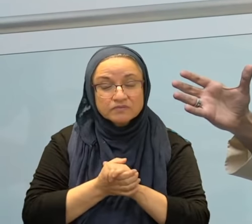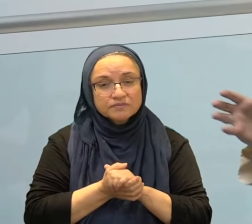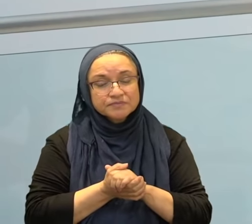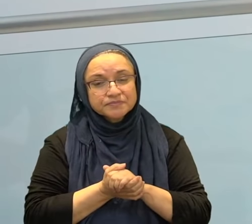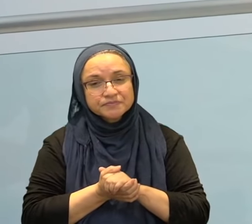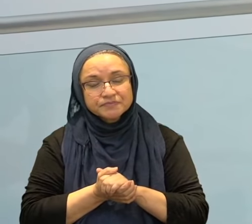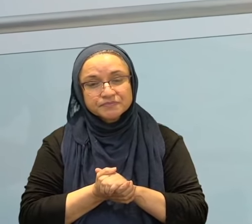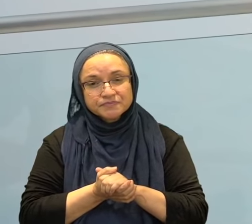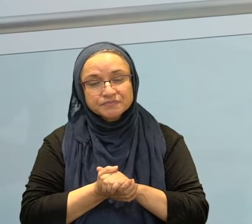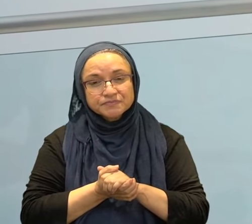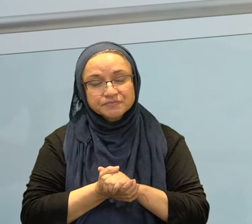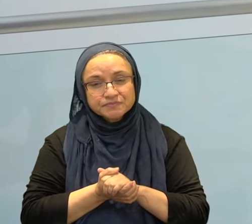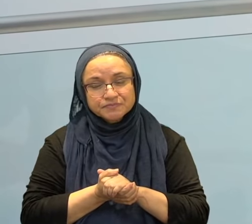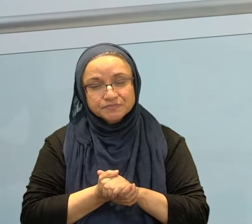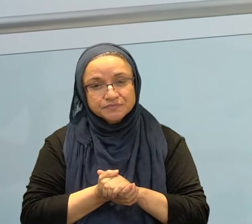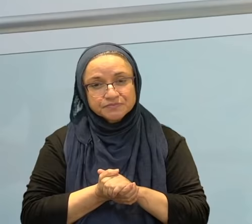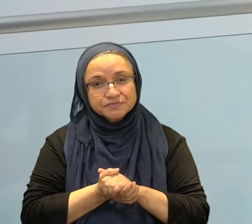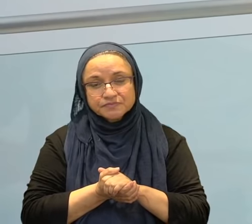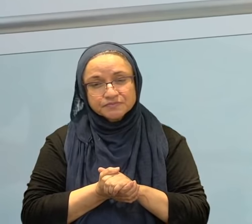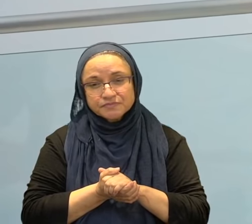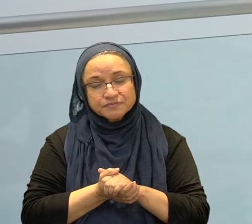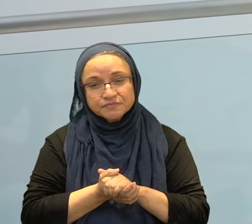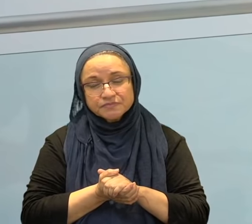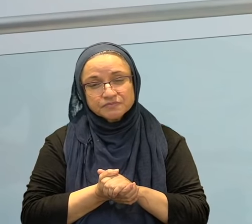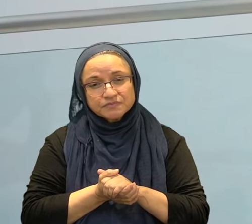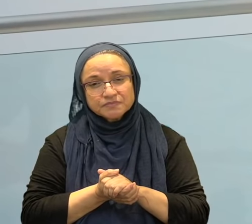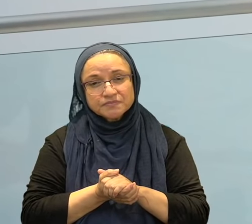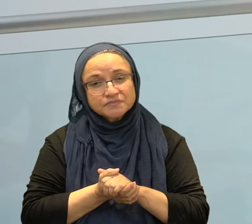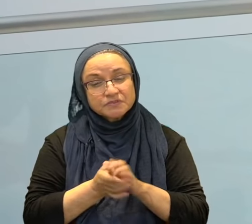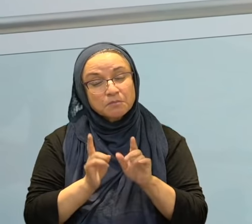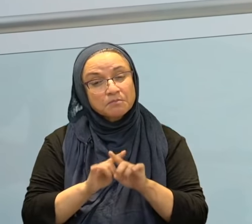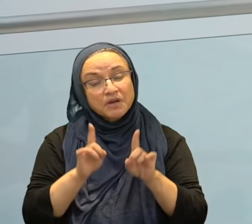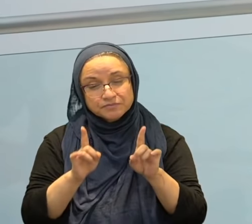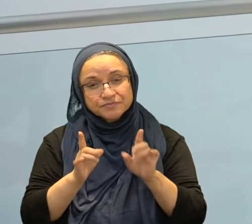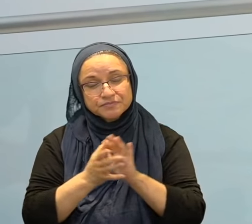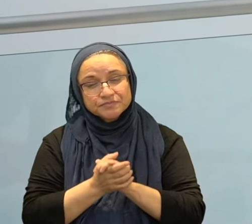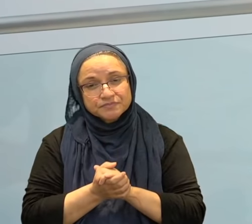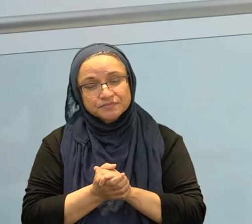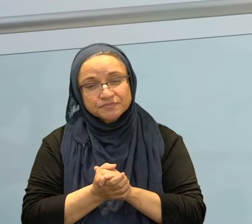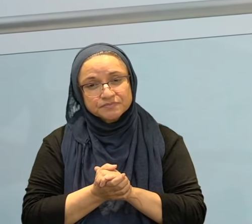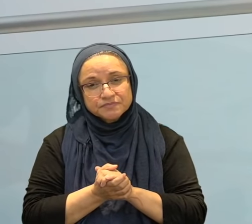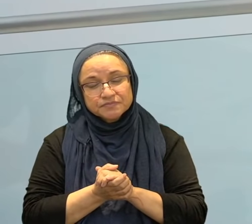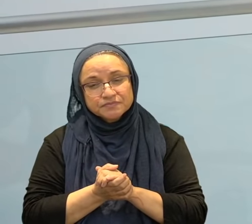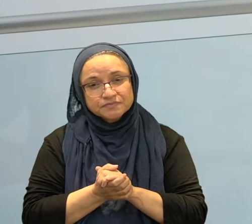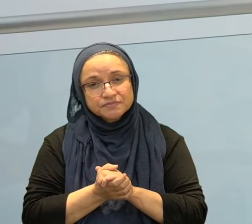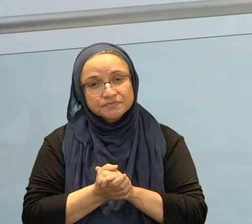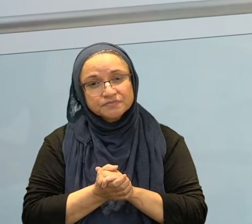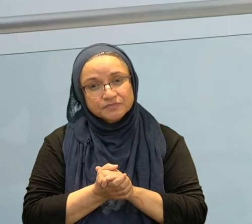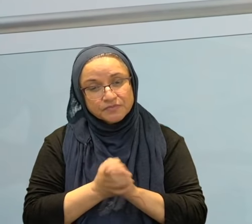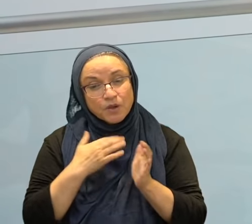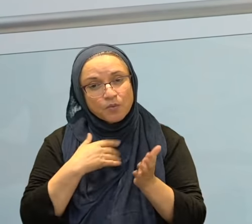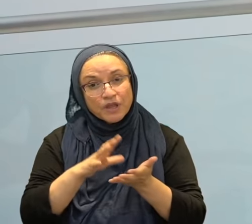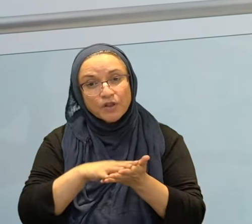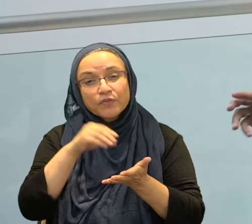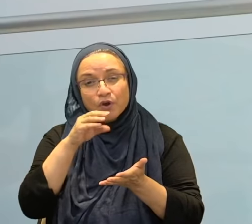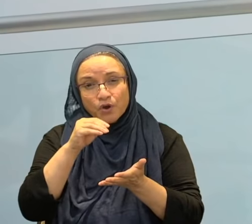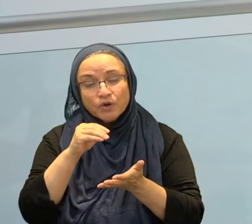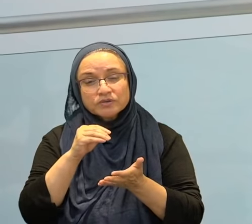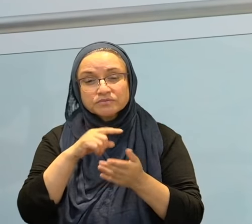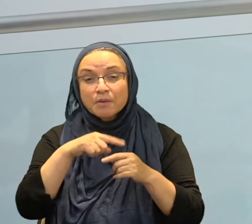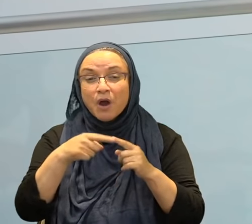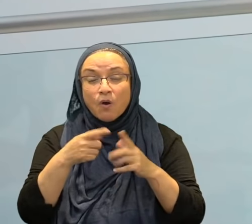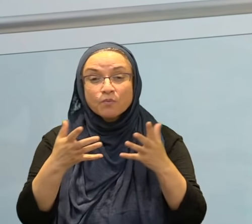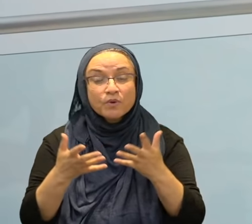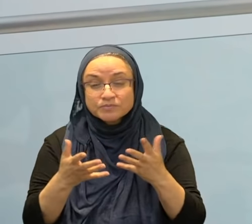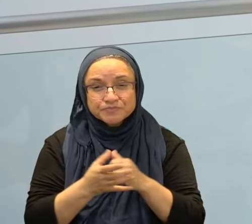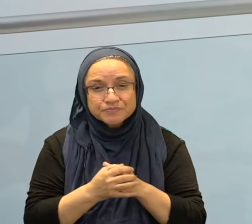circumstances. But one thing that's almost always consistent is we learn about their hardships. Almost every prophet